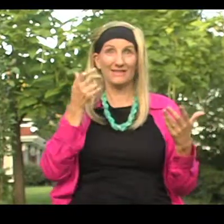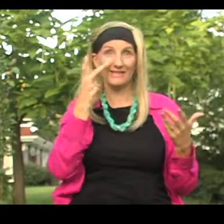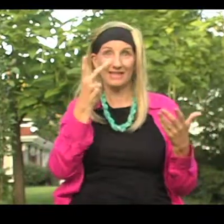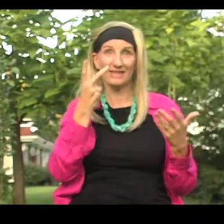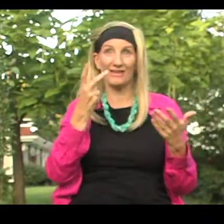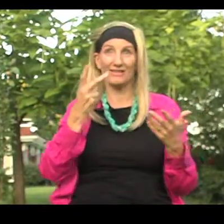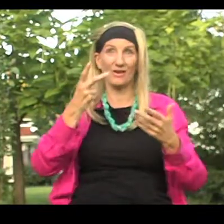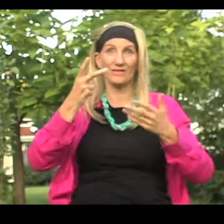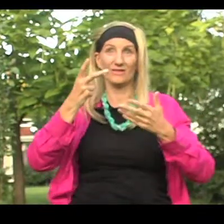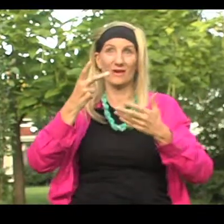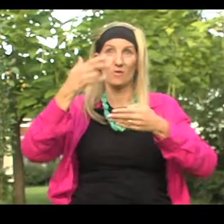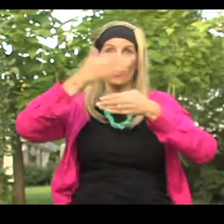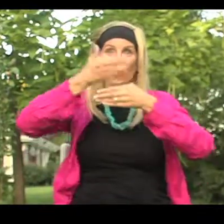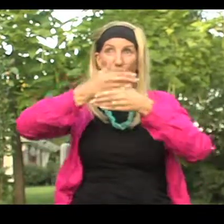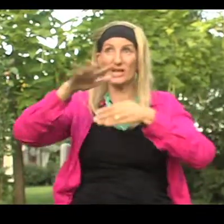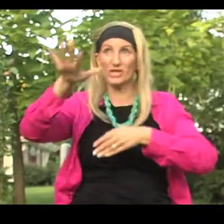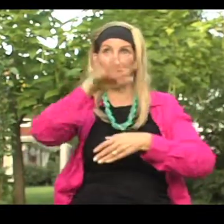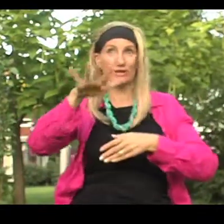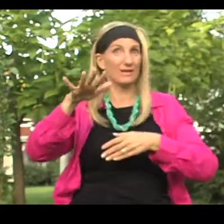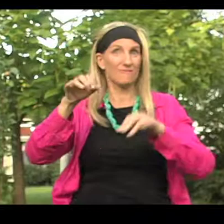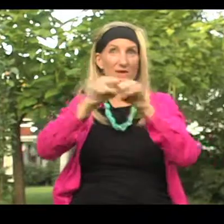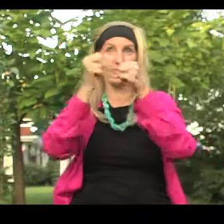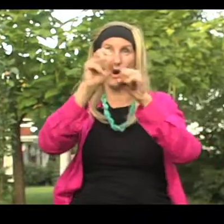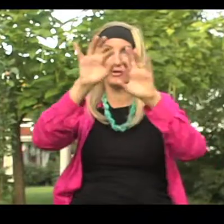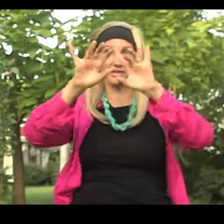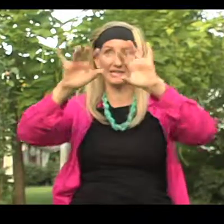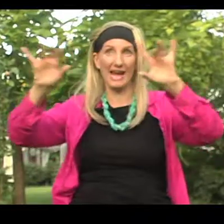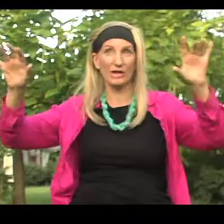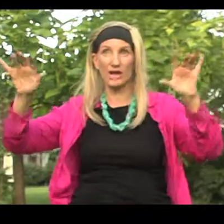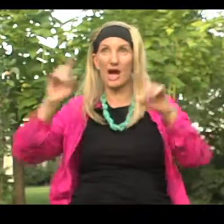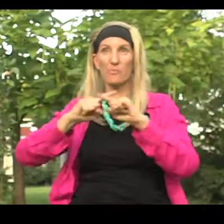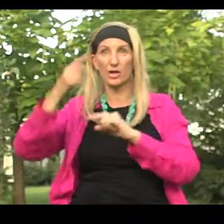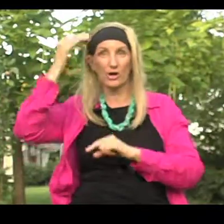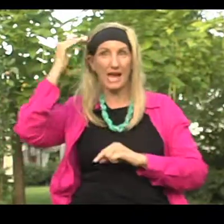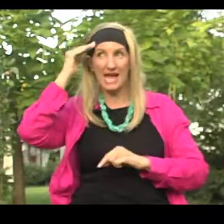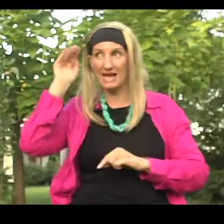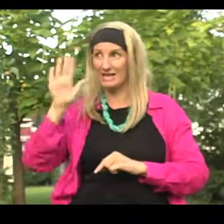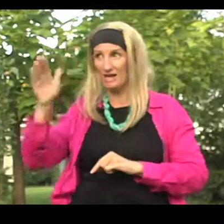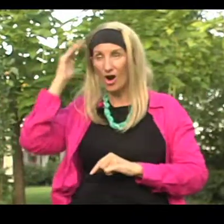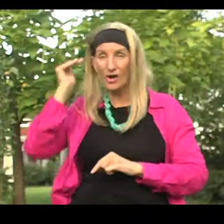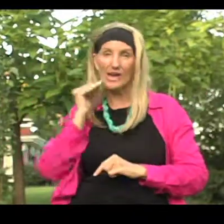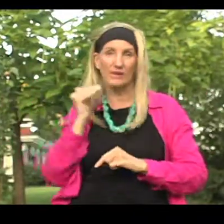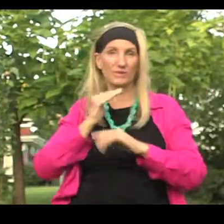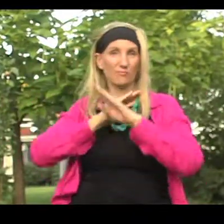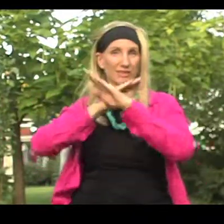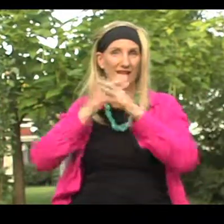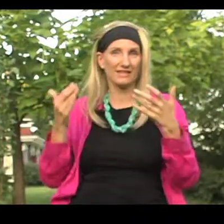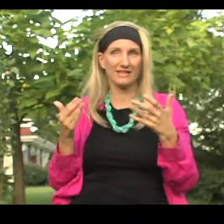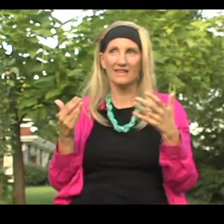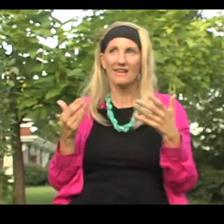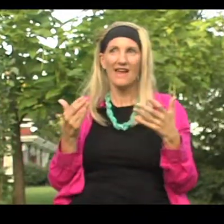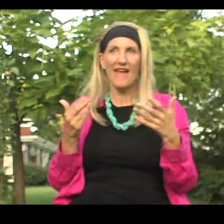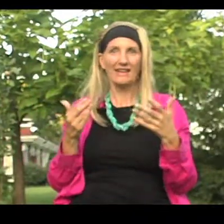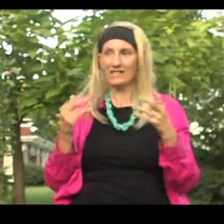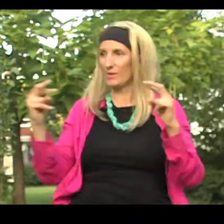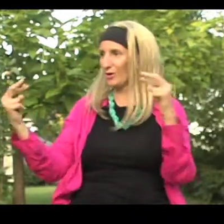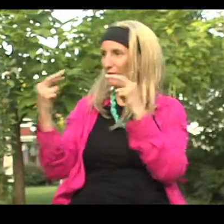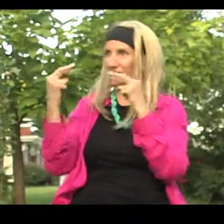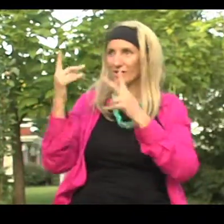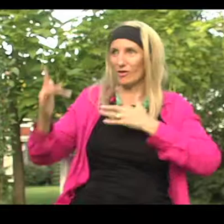see the windshield, it broke and scattered out, but her head was protected. And so we looked at each other